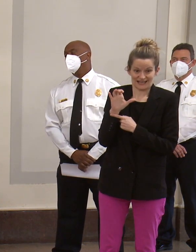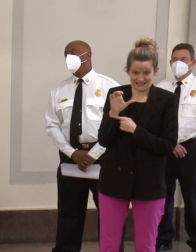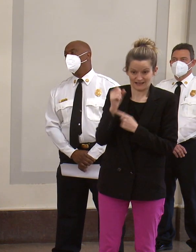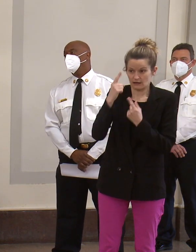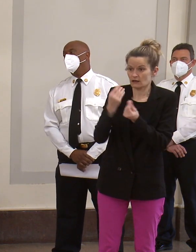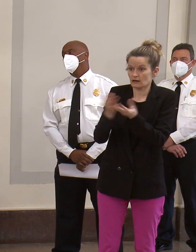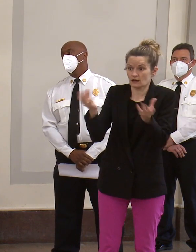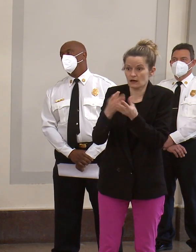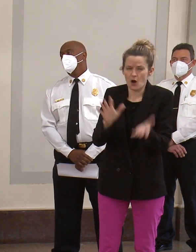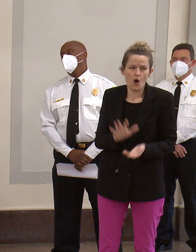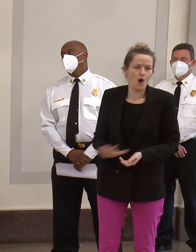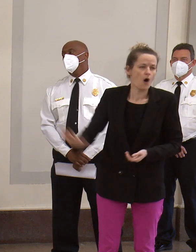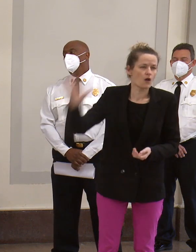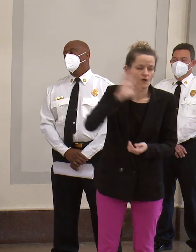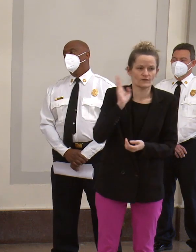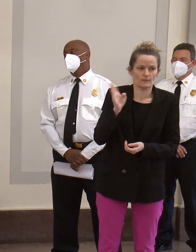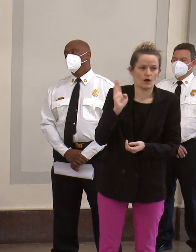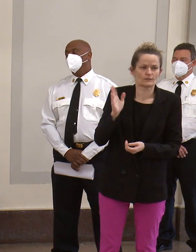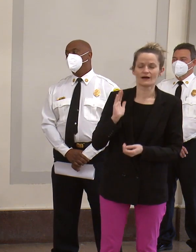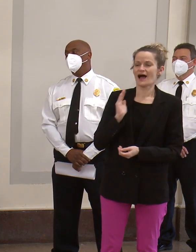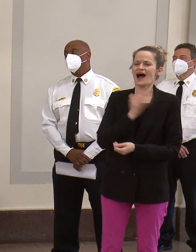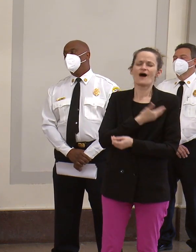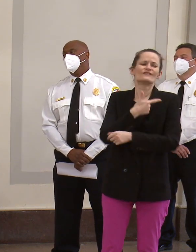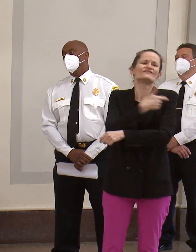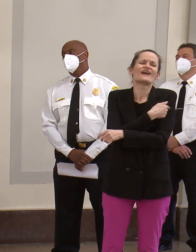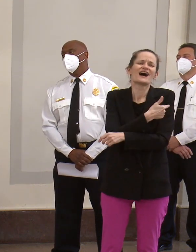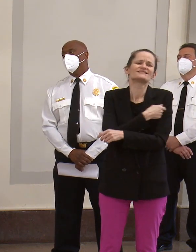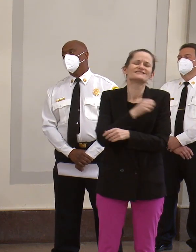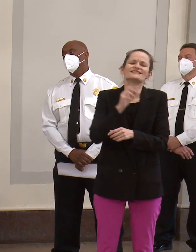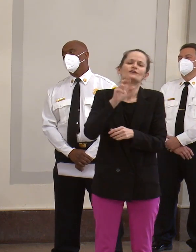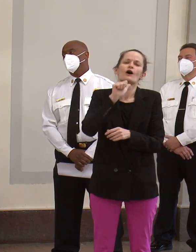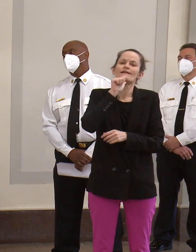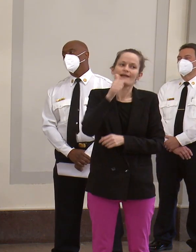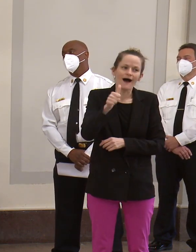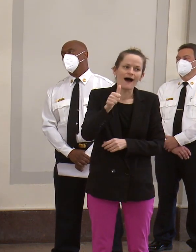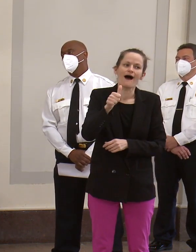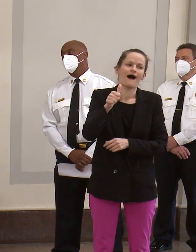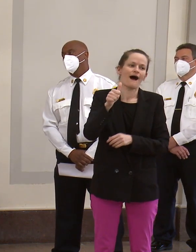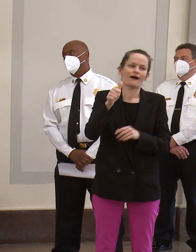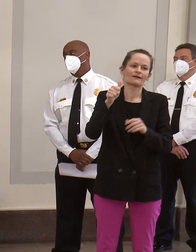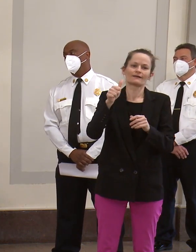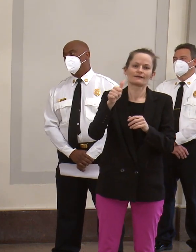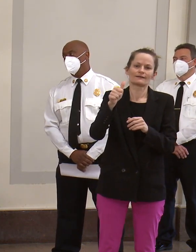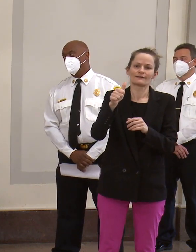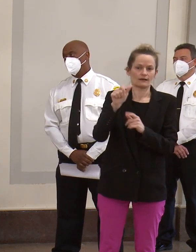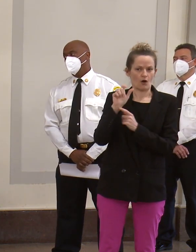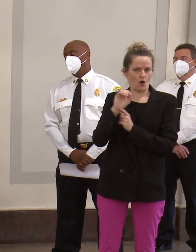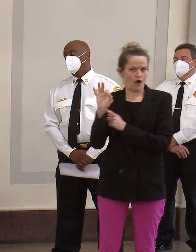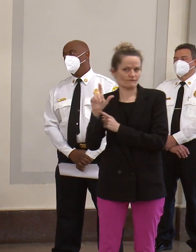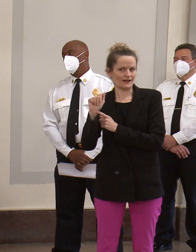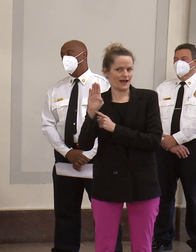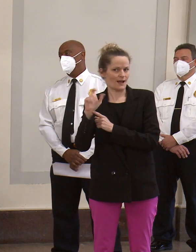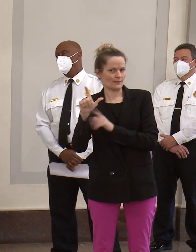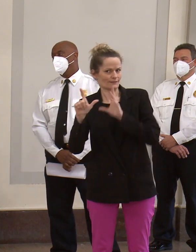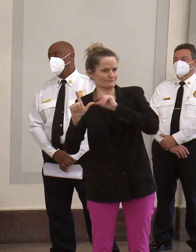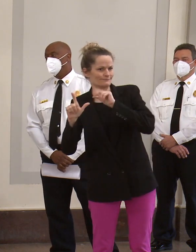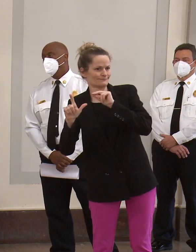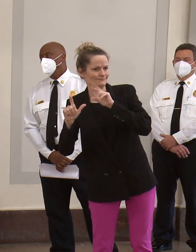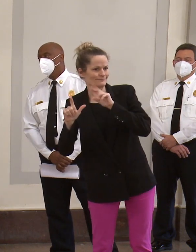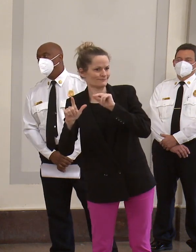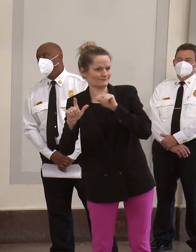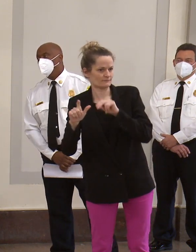again, are not going to be doing any off-label use of vaccines at this point. But the state may do that, if they so